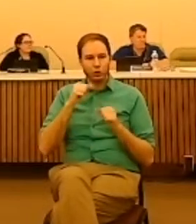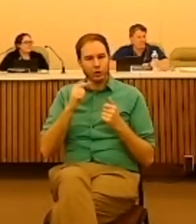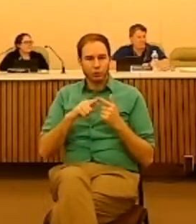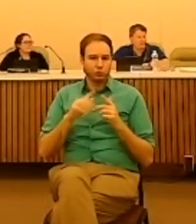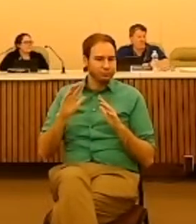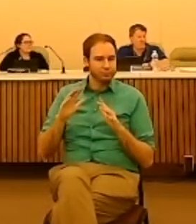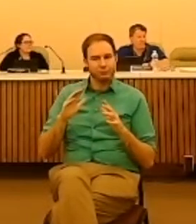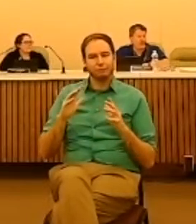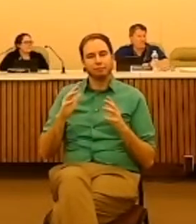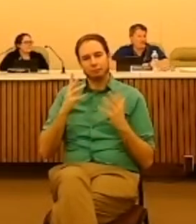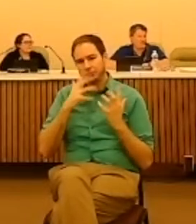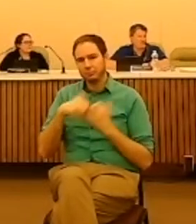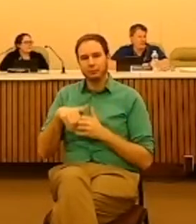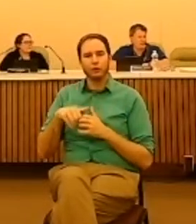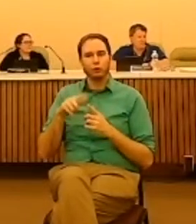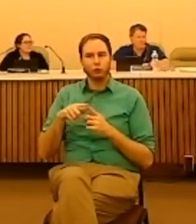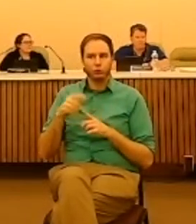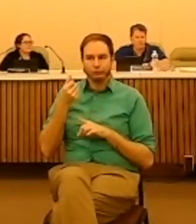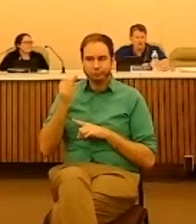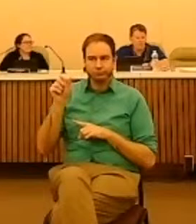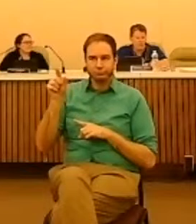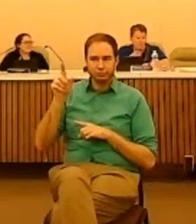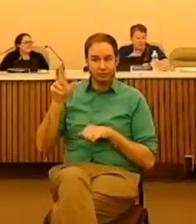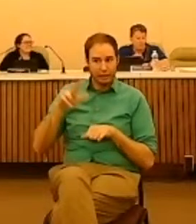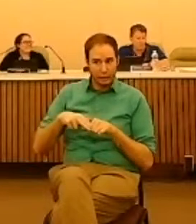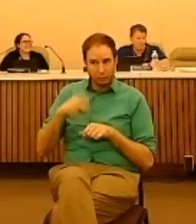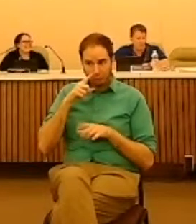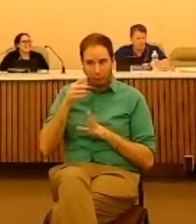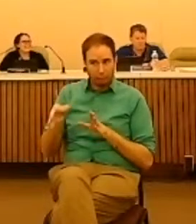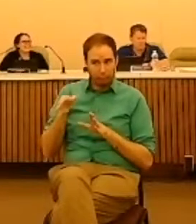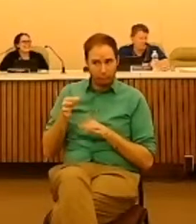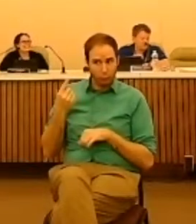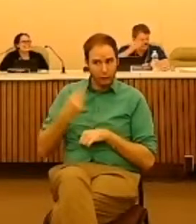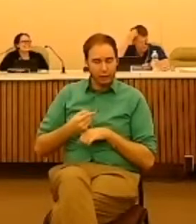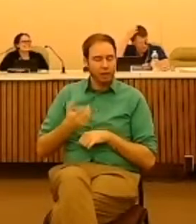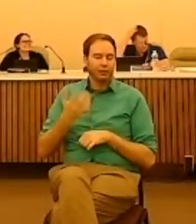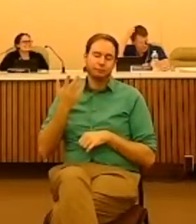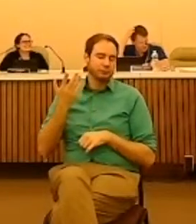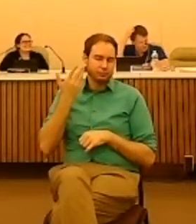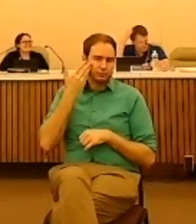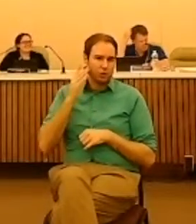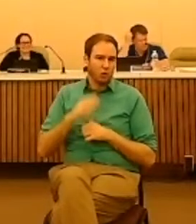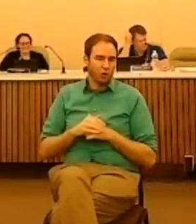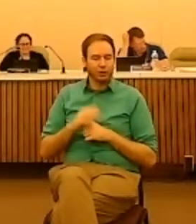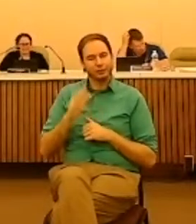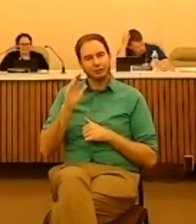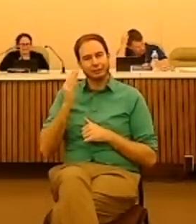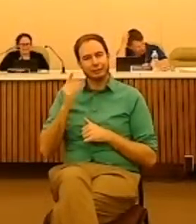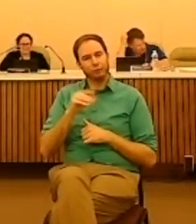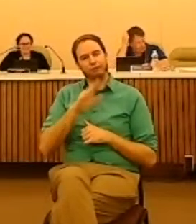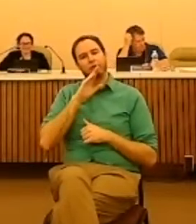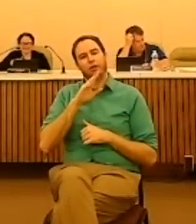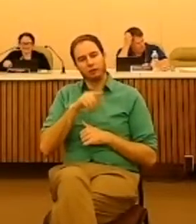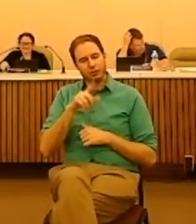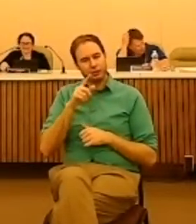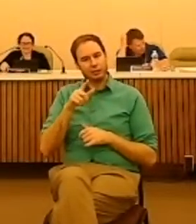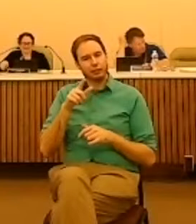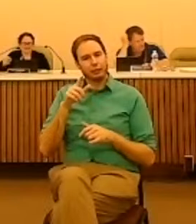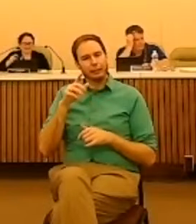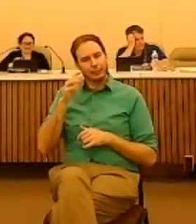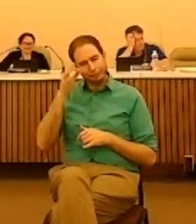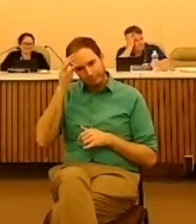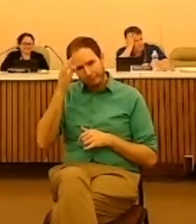can lobby the Nationals to move it up, I don't know. It just seems frustrating that it misses